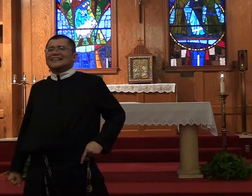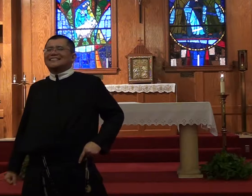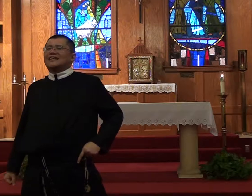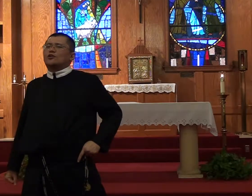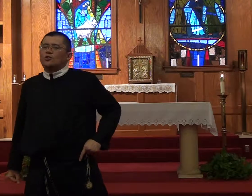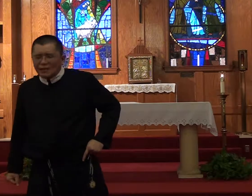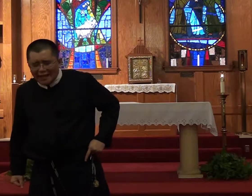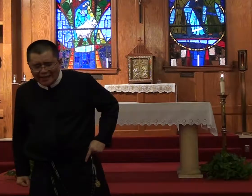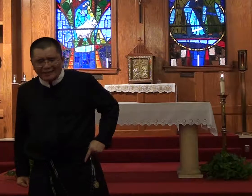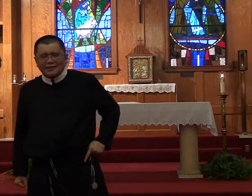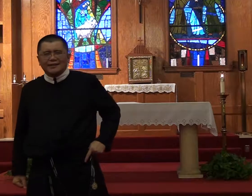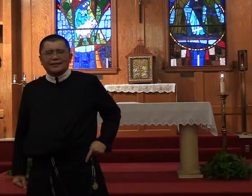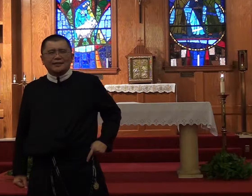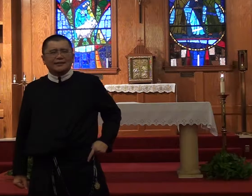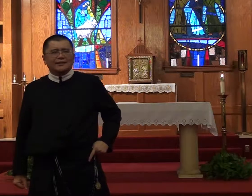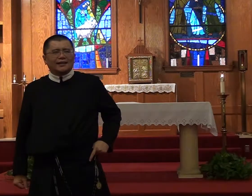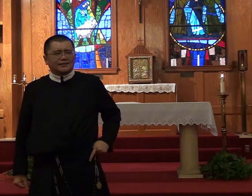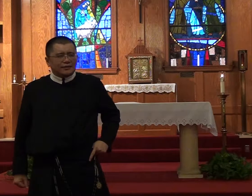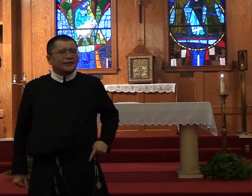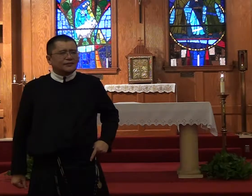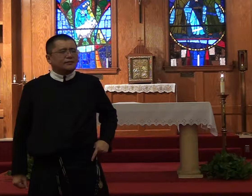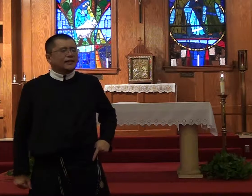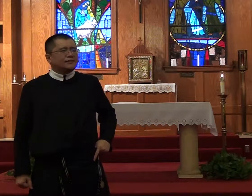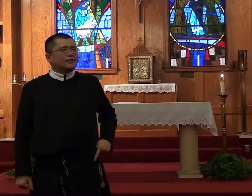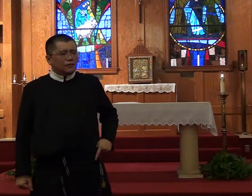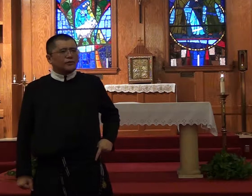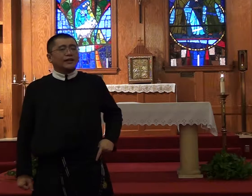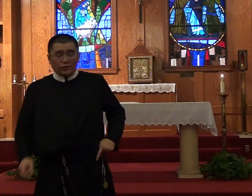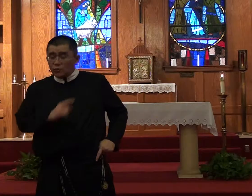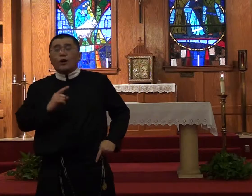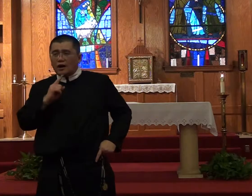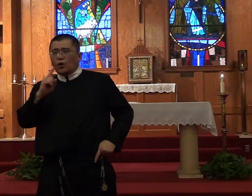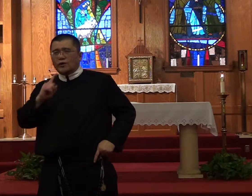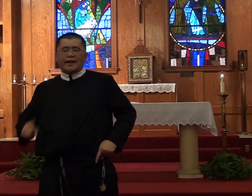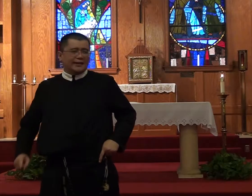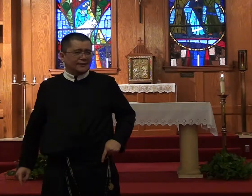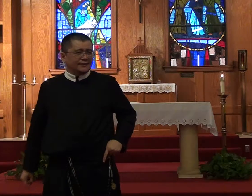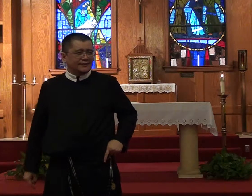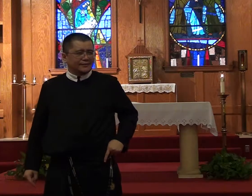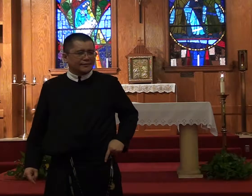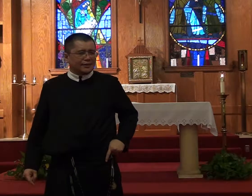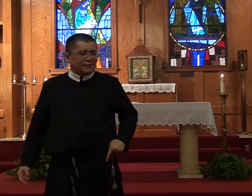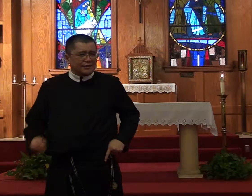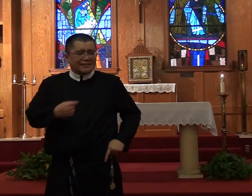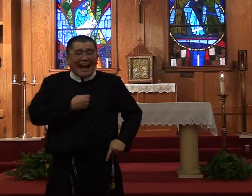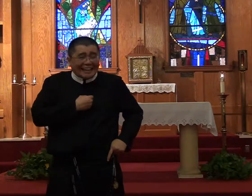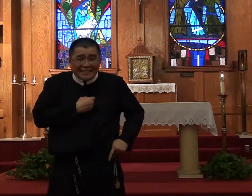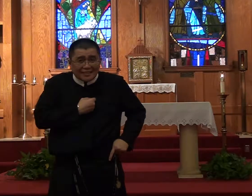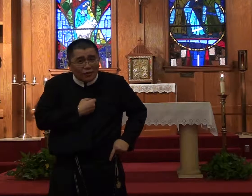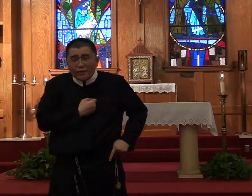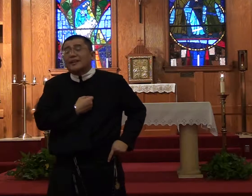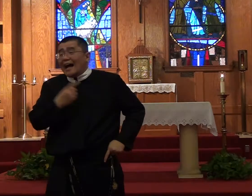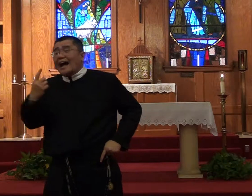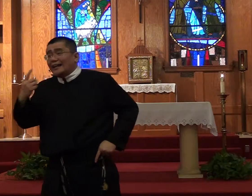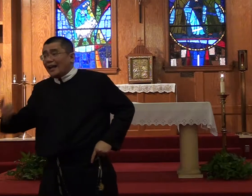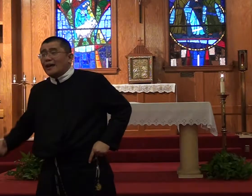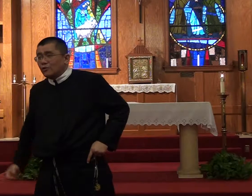say okay. As long as you can say okay, you are okay. As long as I can say okay, I am